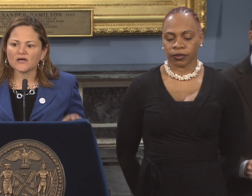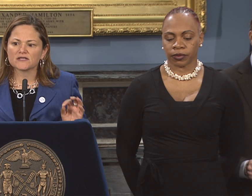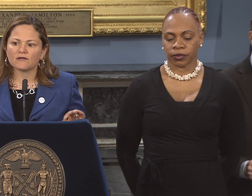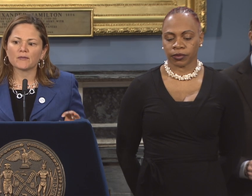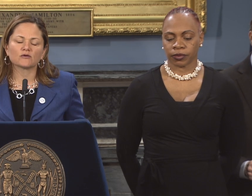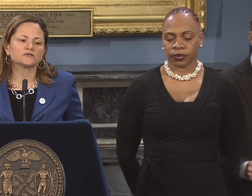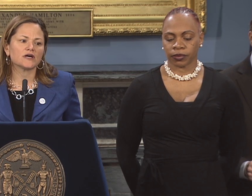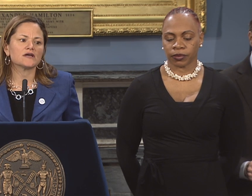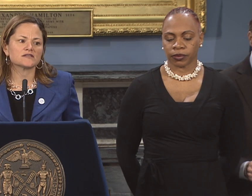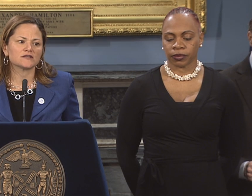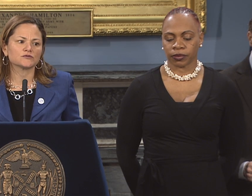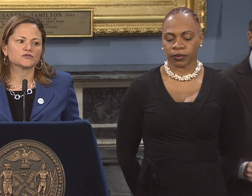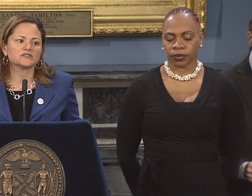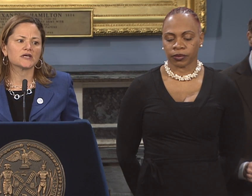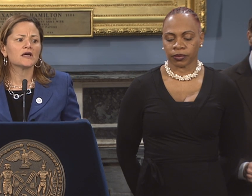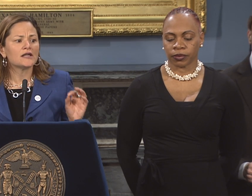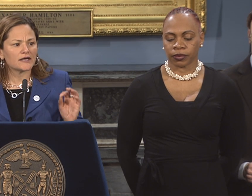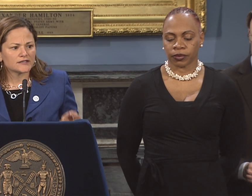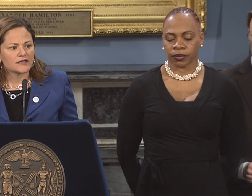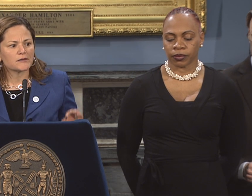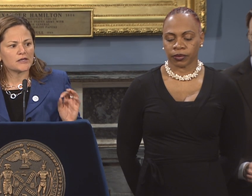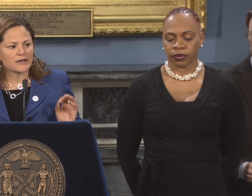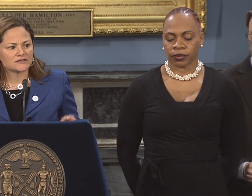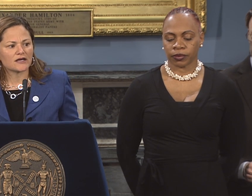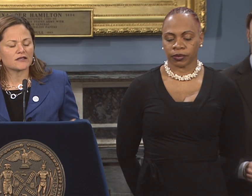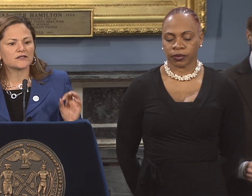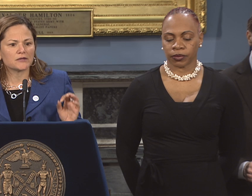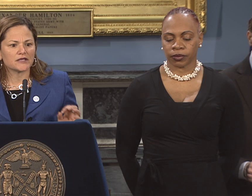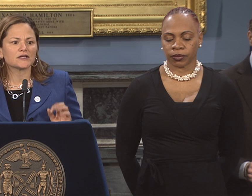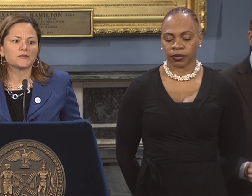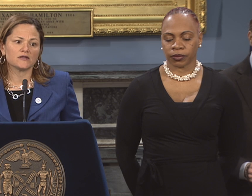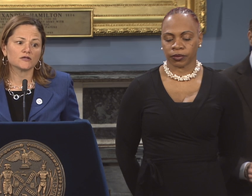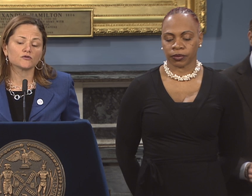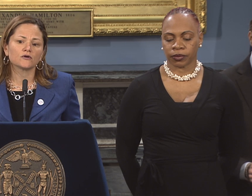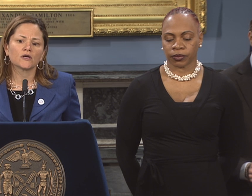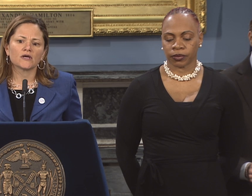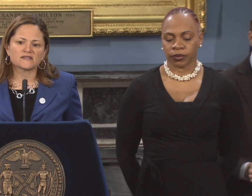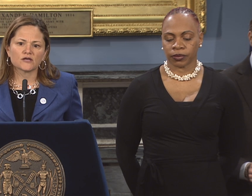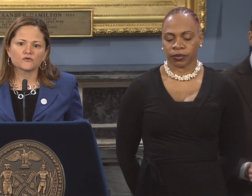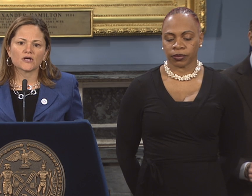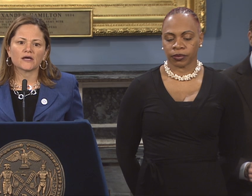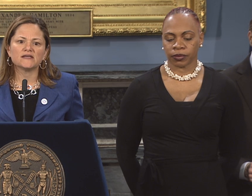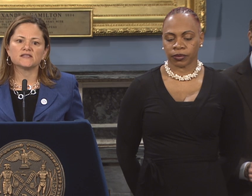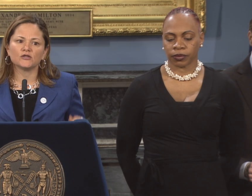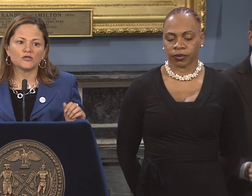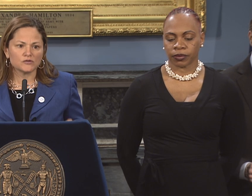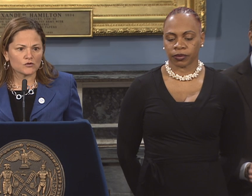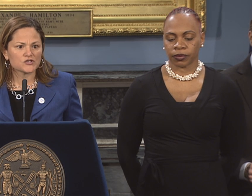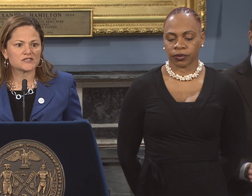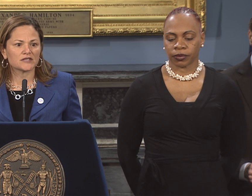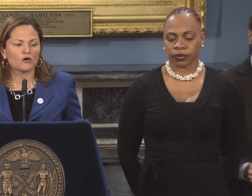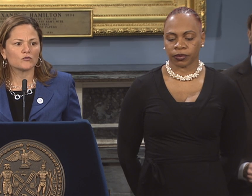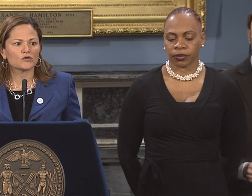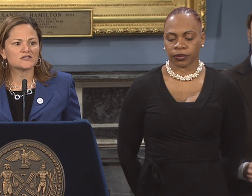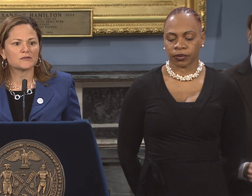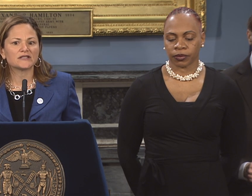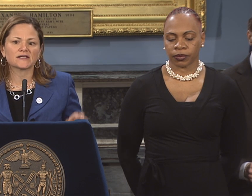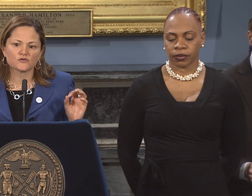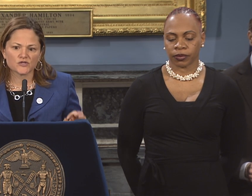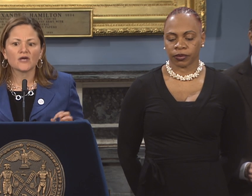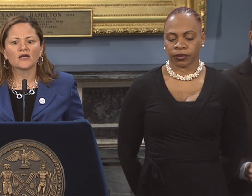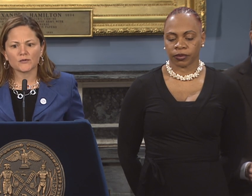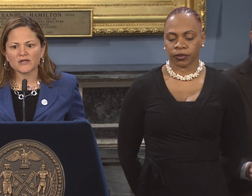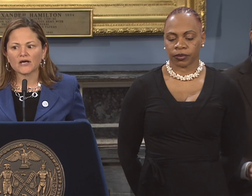y nunca se le va a preguntar ese estatus. Así que la gente impactada debería estar pidiendo esa ayuda y si no se sienten cómodos en